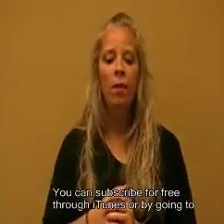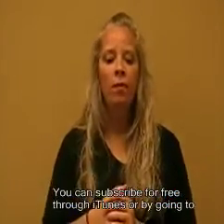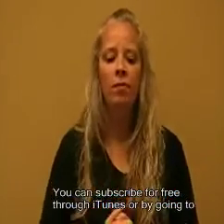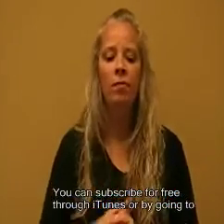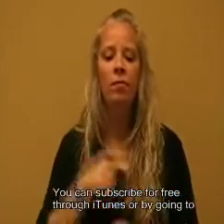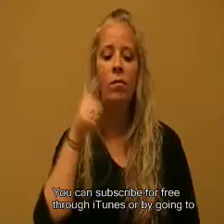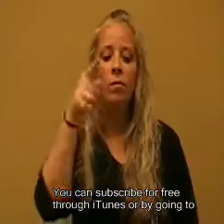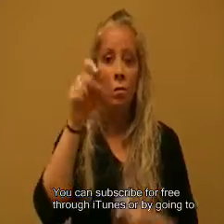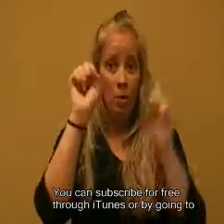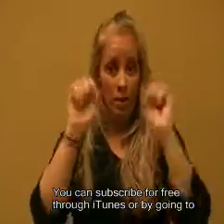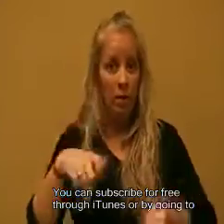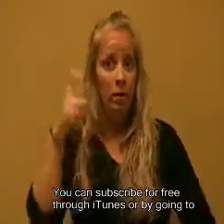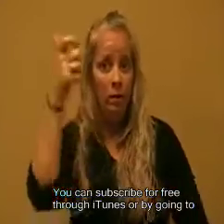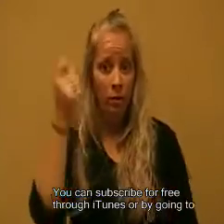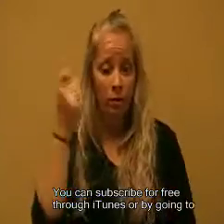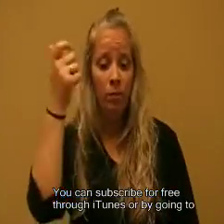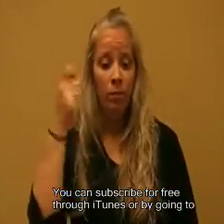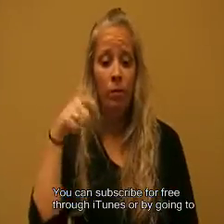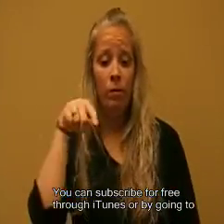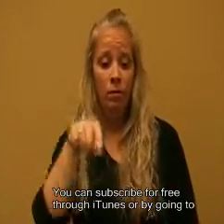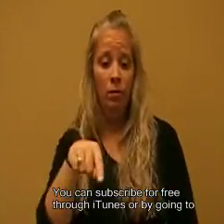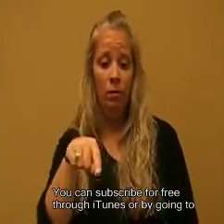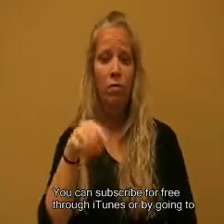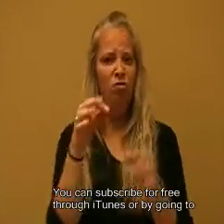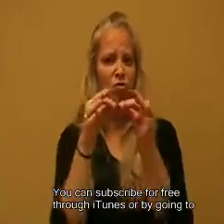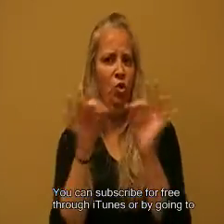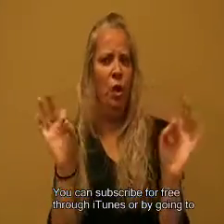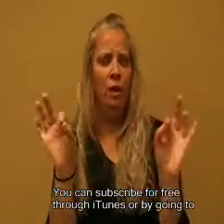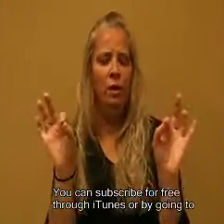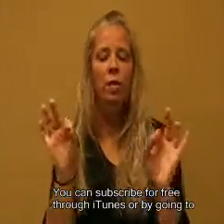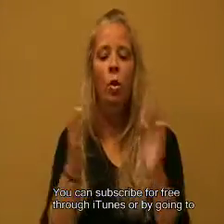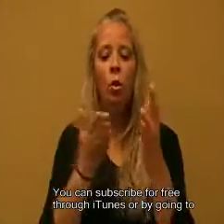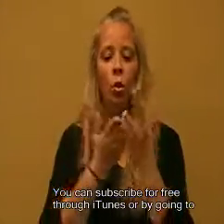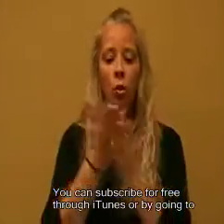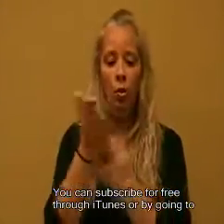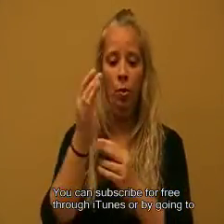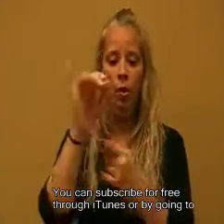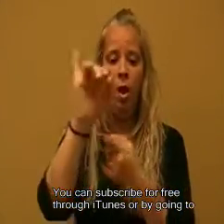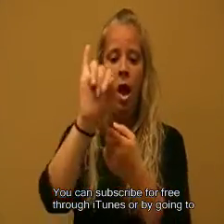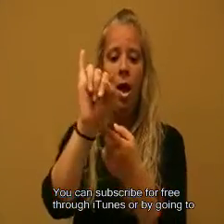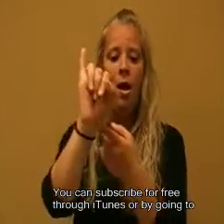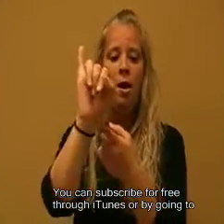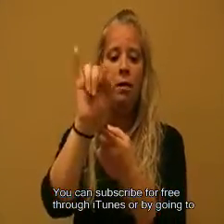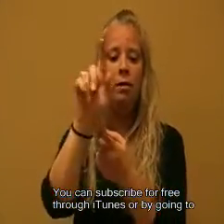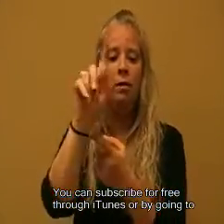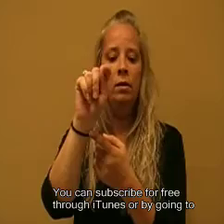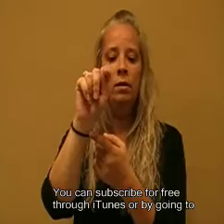You can subscribe for free through iTunes or by going to